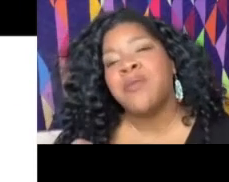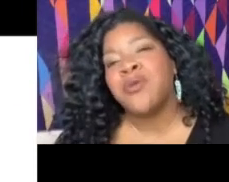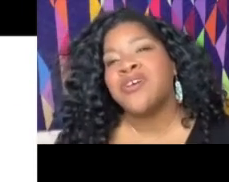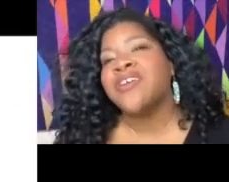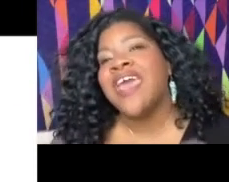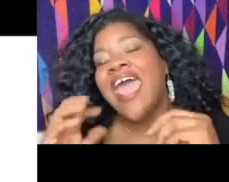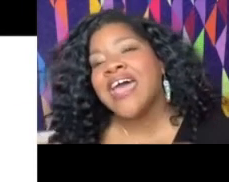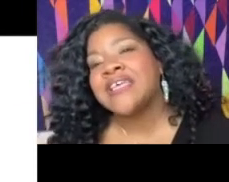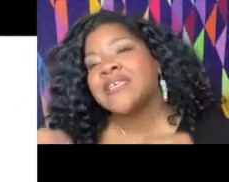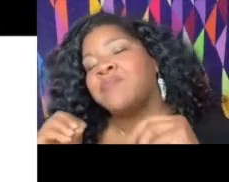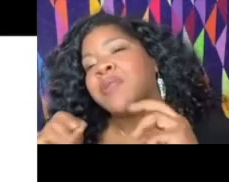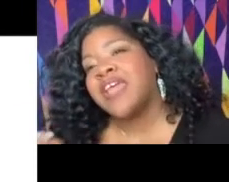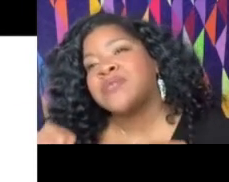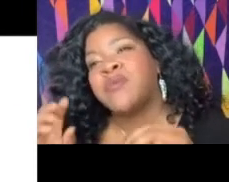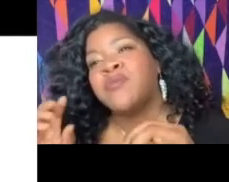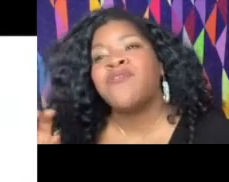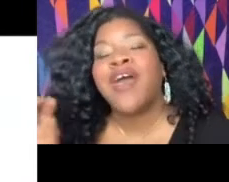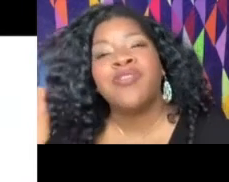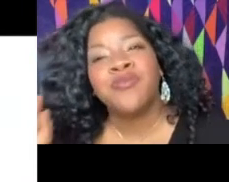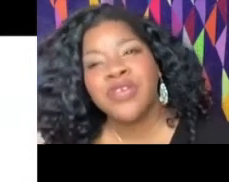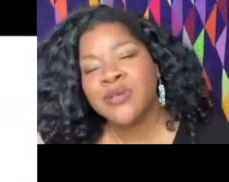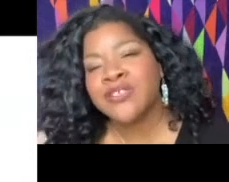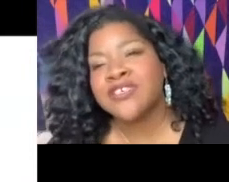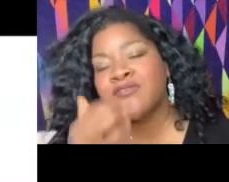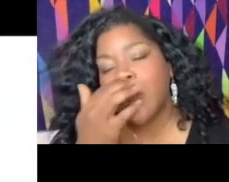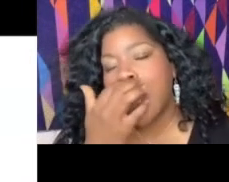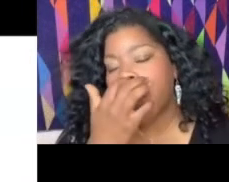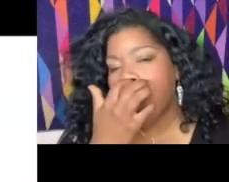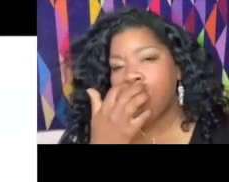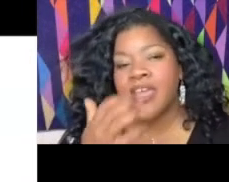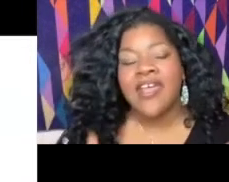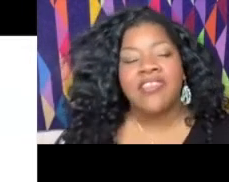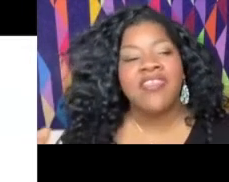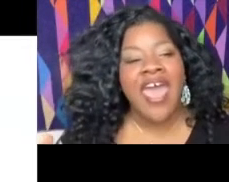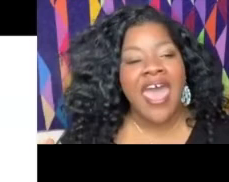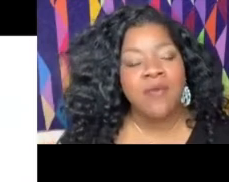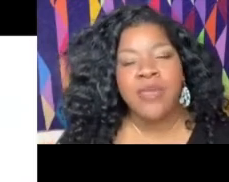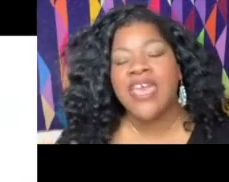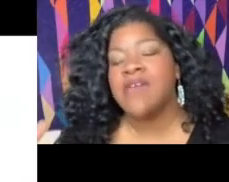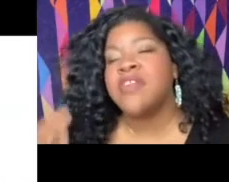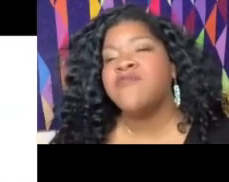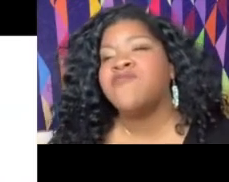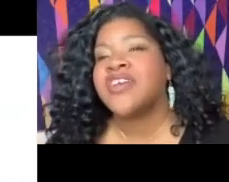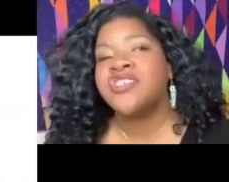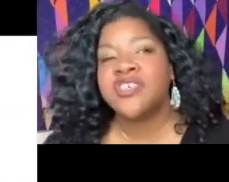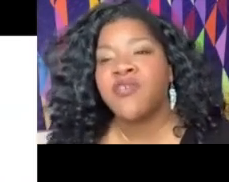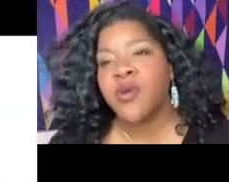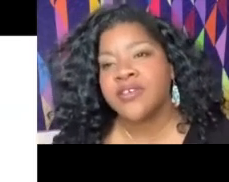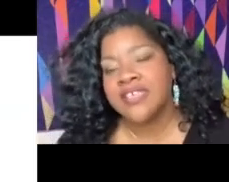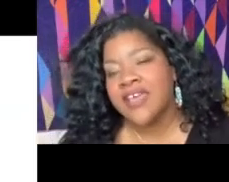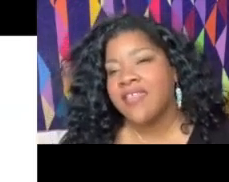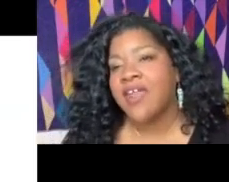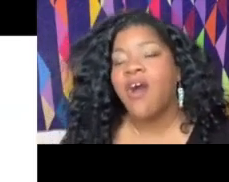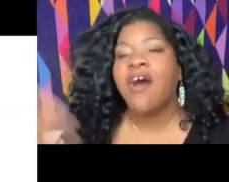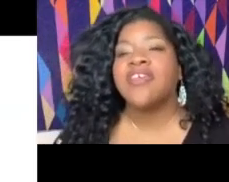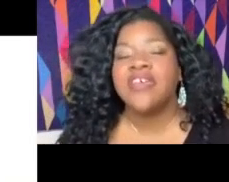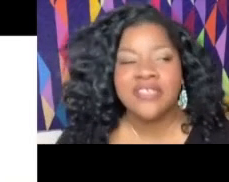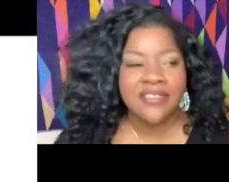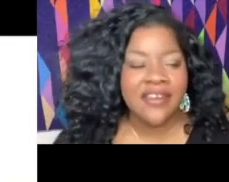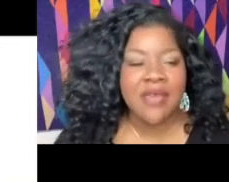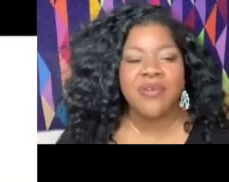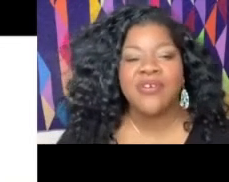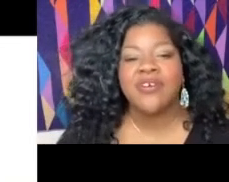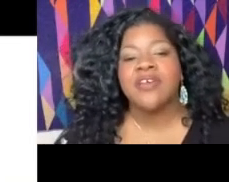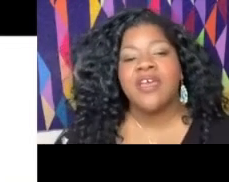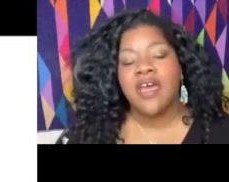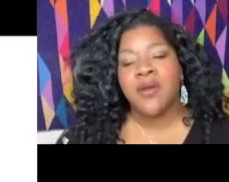our neighborhood as a place where we found the resources for our art, that became an infectious force, that all the kids